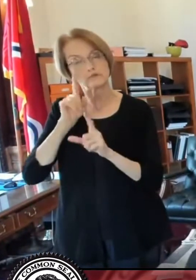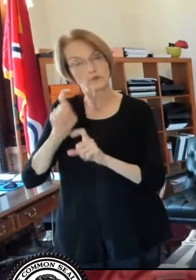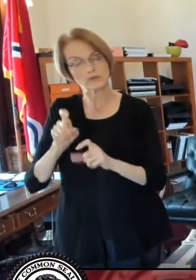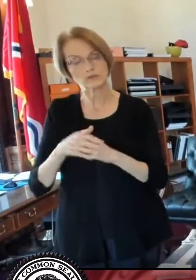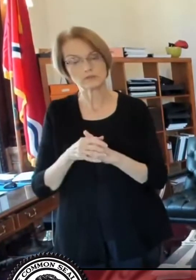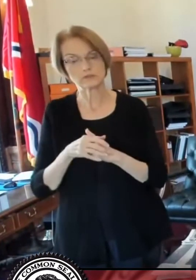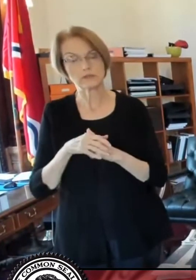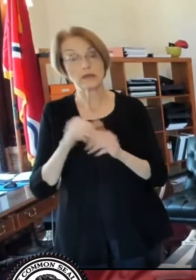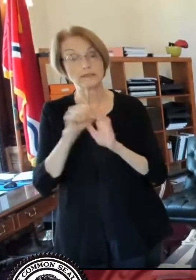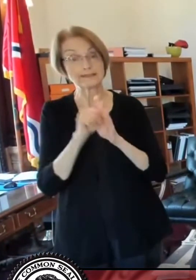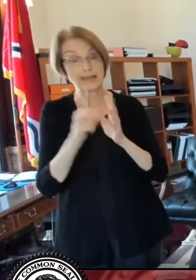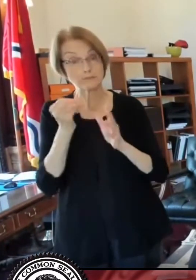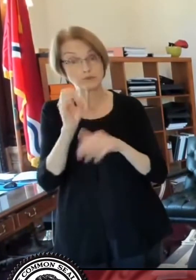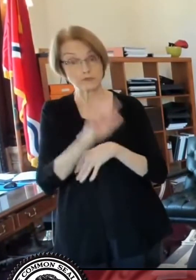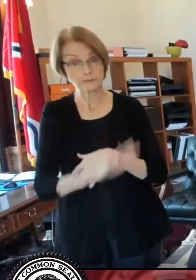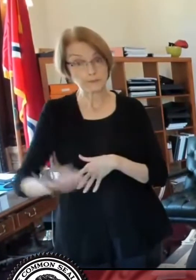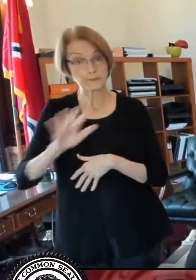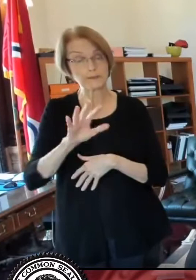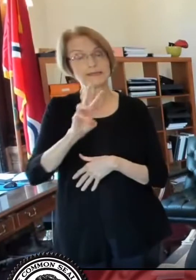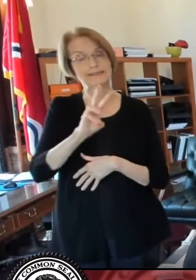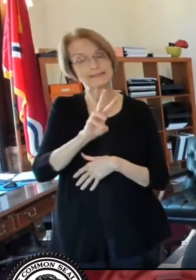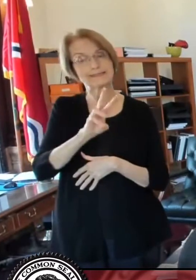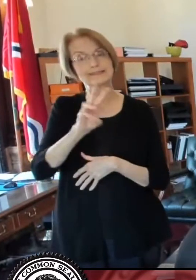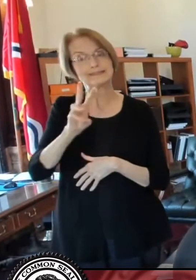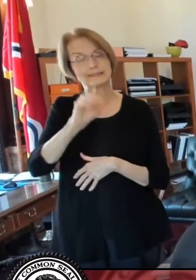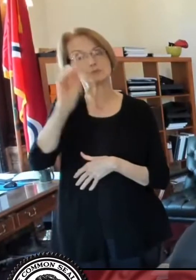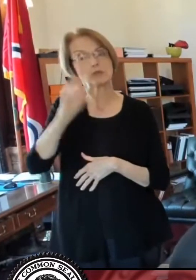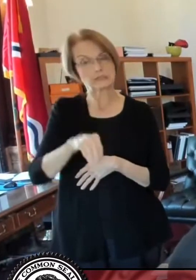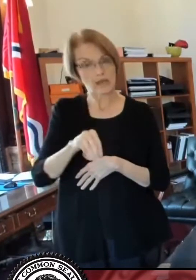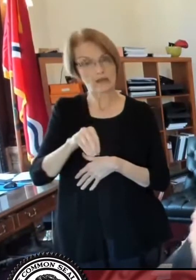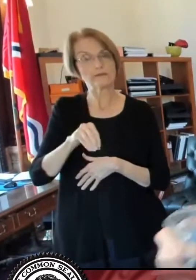66% of the people have self-reported.